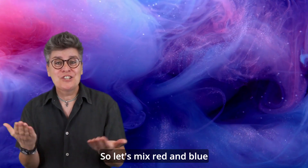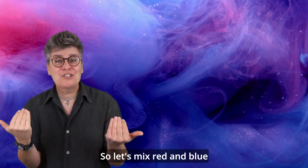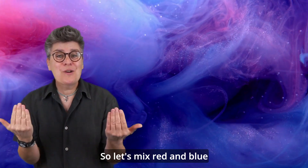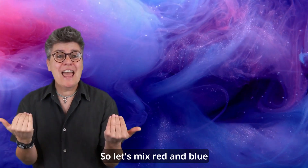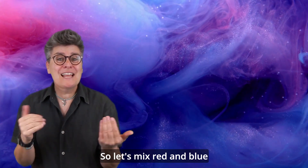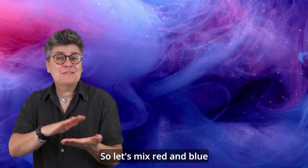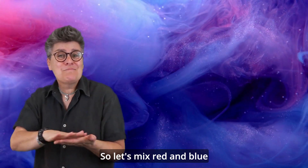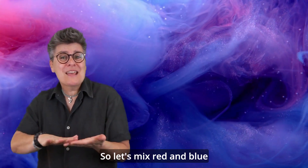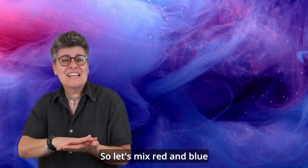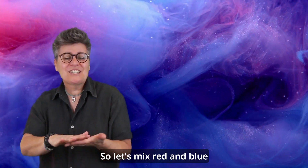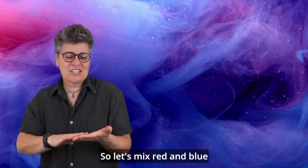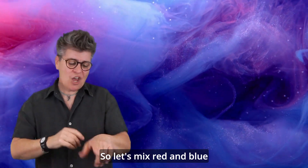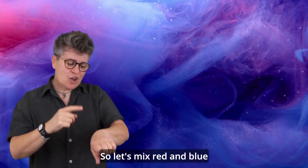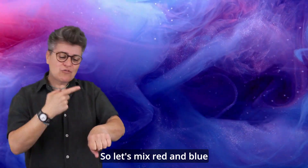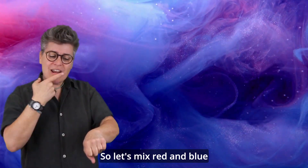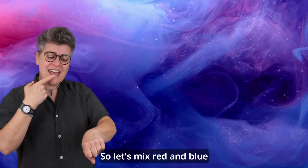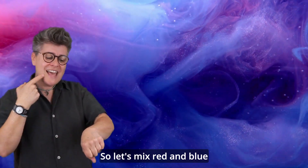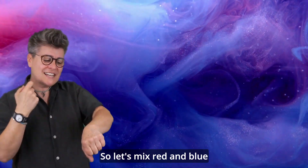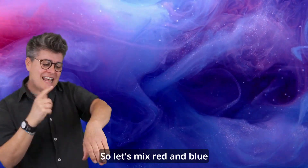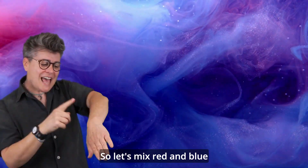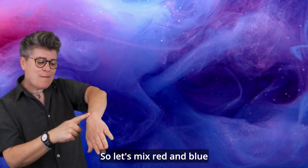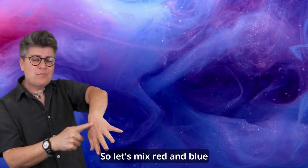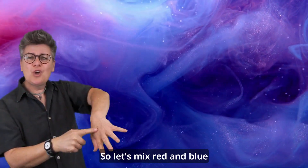So let's mix red and blue.